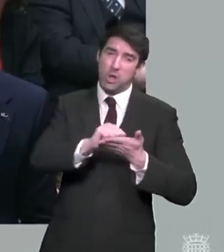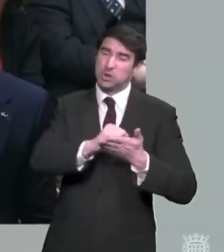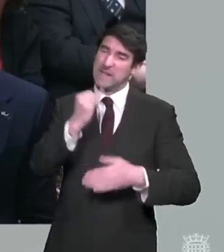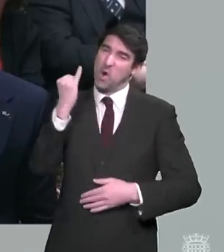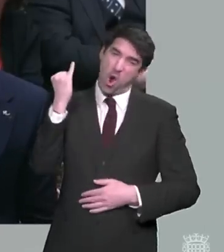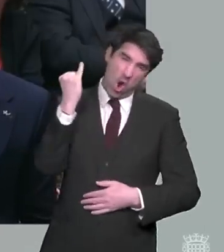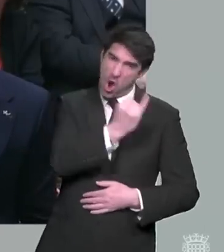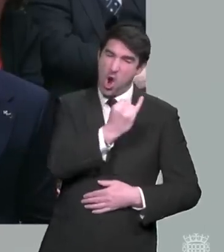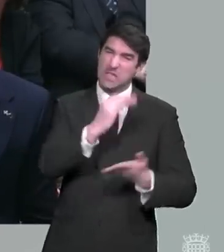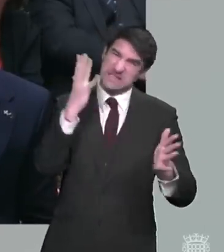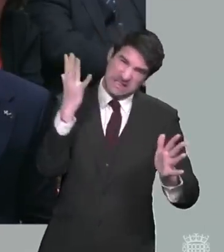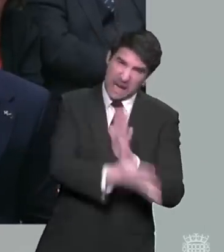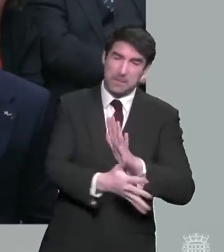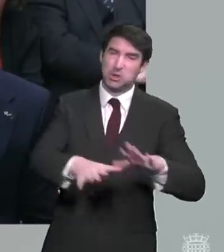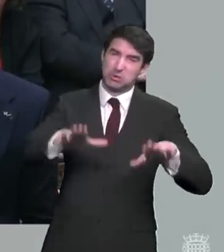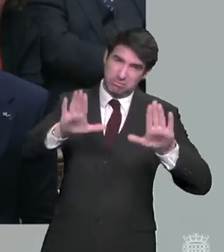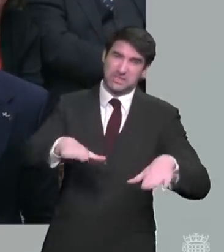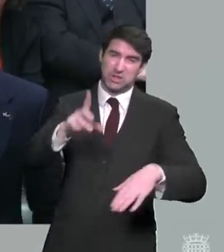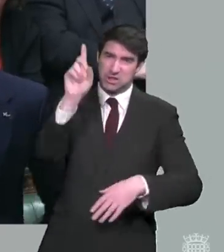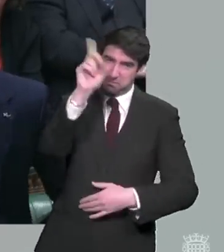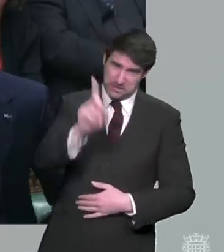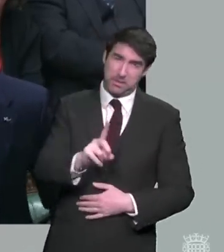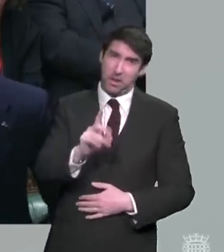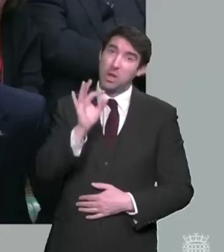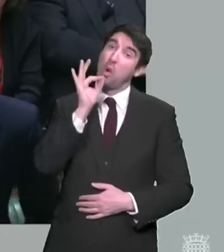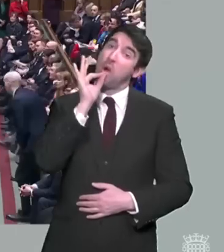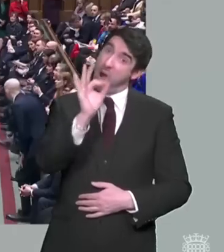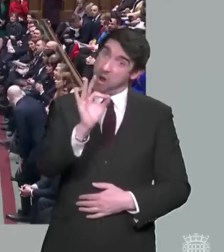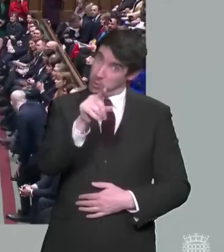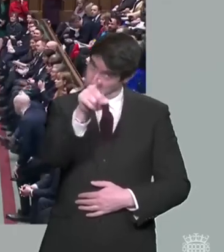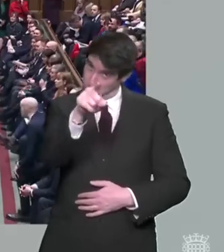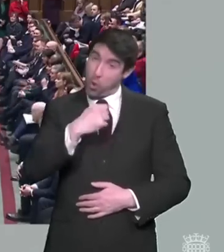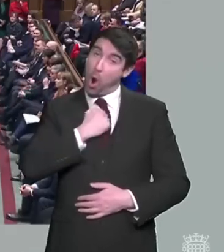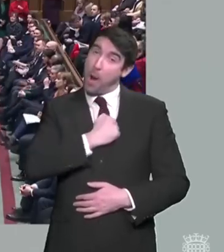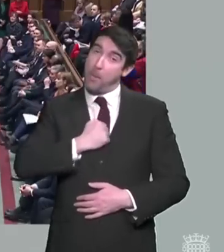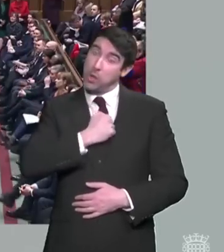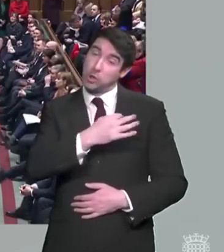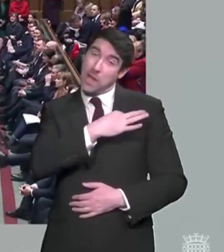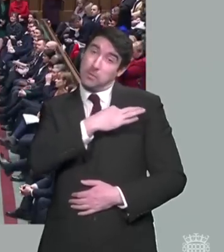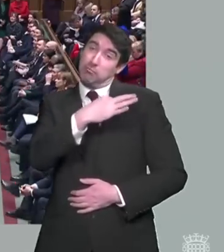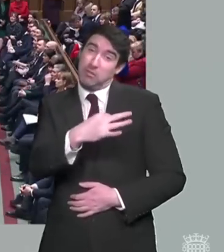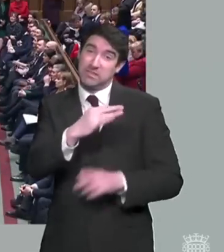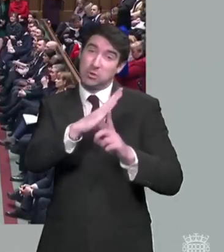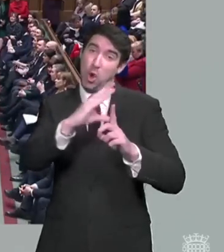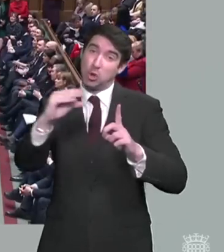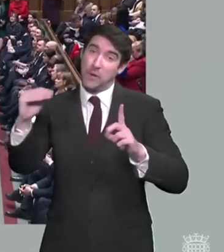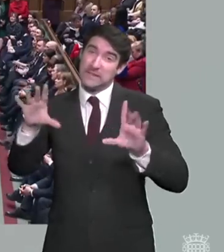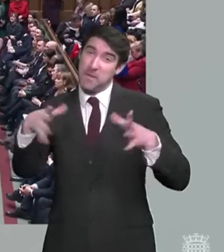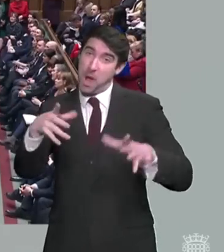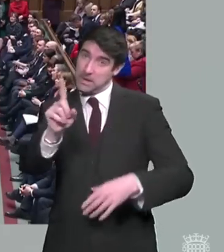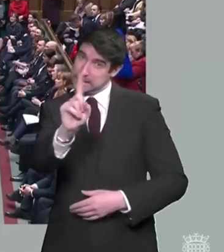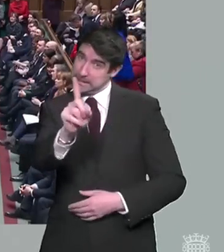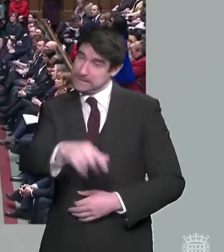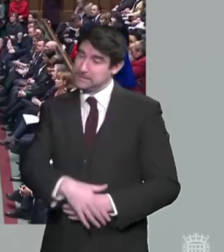on behalf of the Tory party, will he apologise for her? Prime Minister. Well, Mr. Speaker, on the